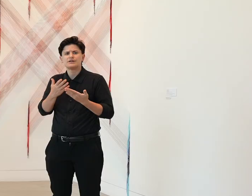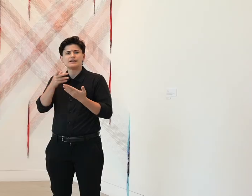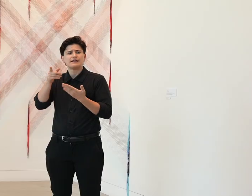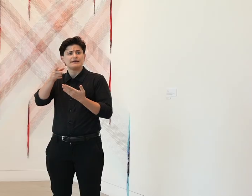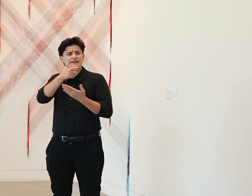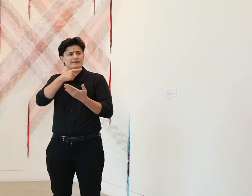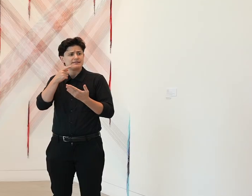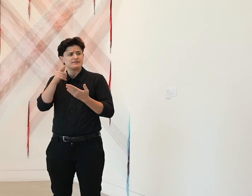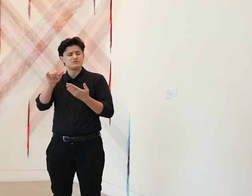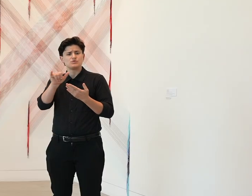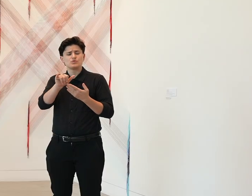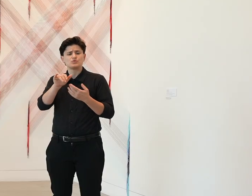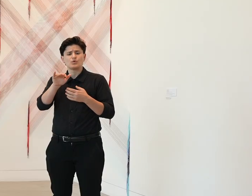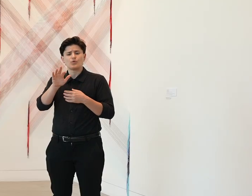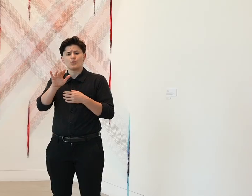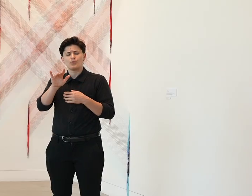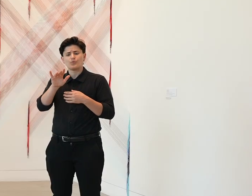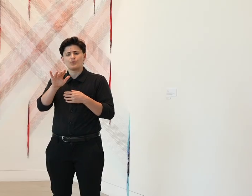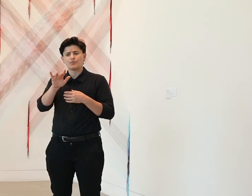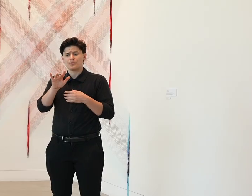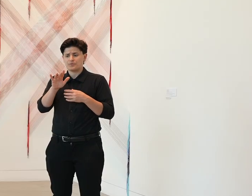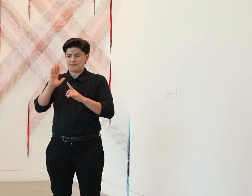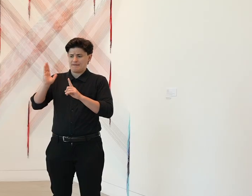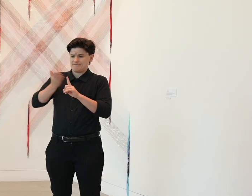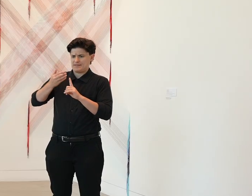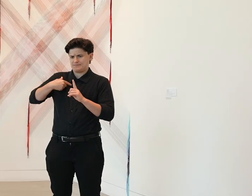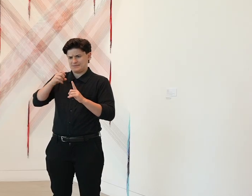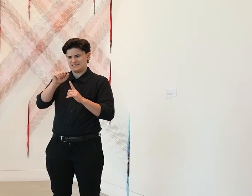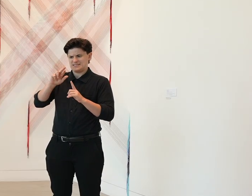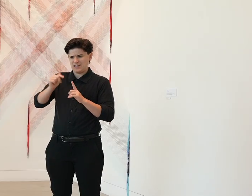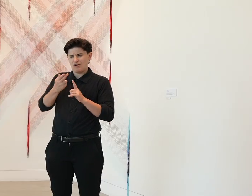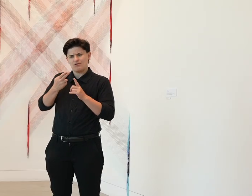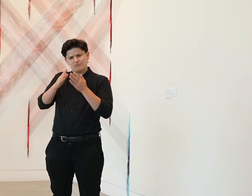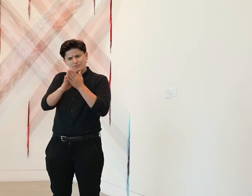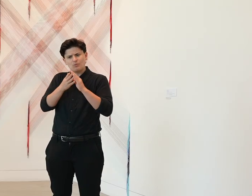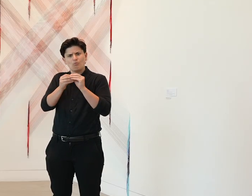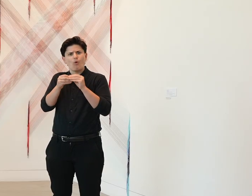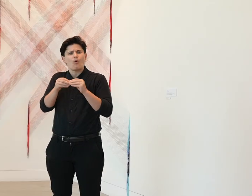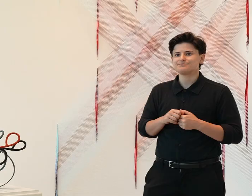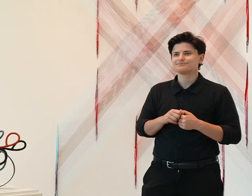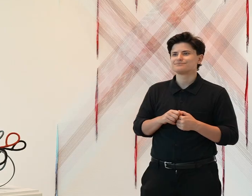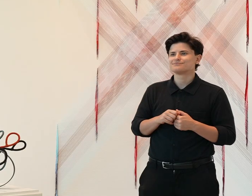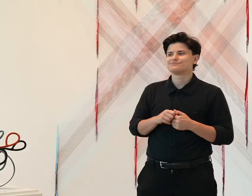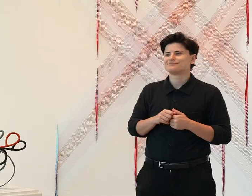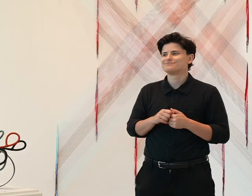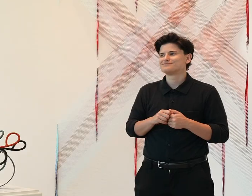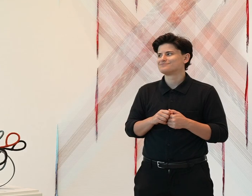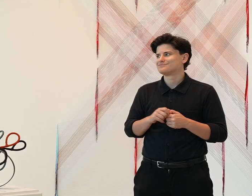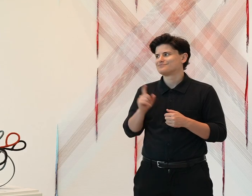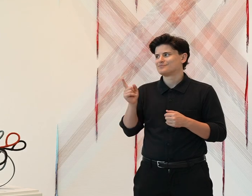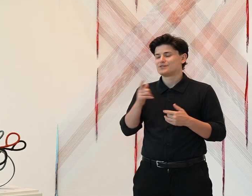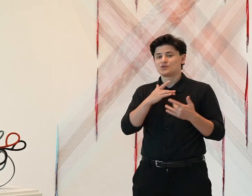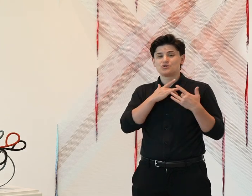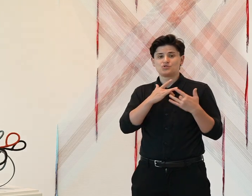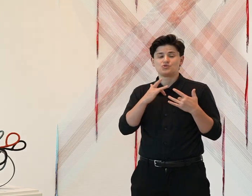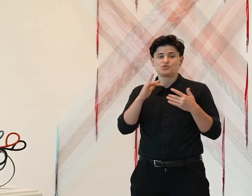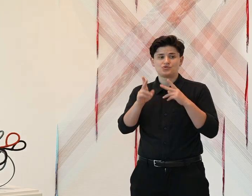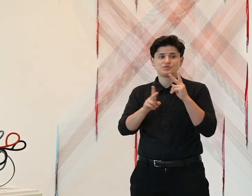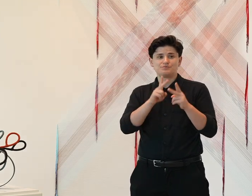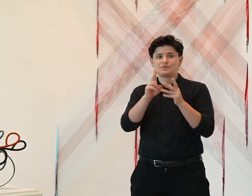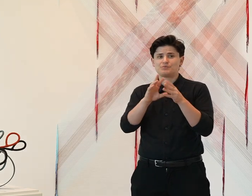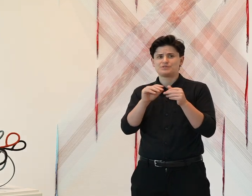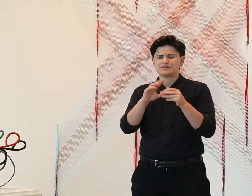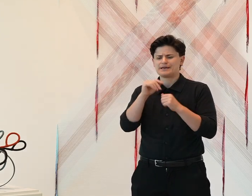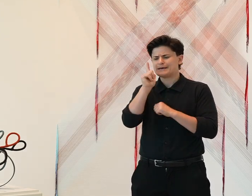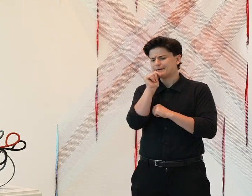kind of got us to do it, and we're talking about doing more of them. Usually people say,